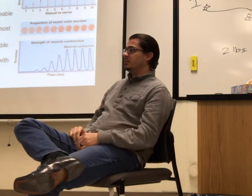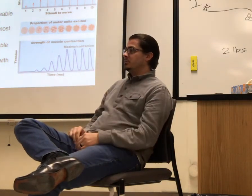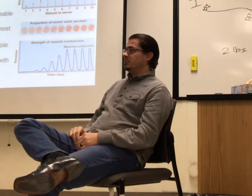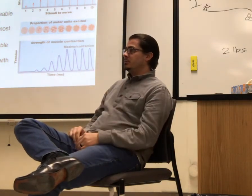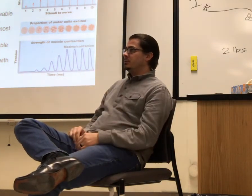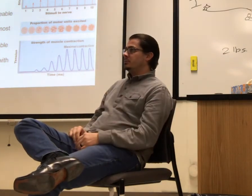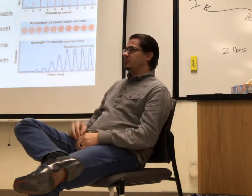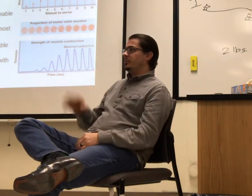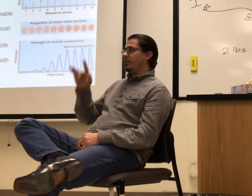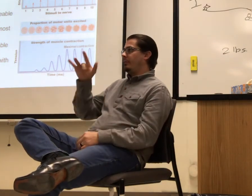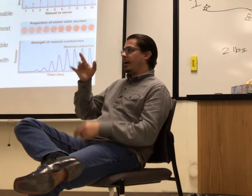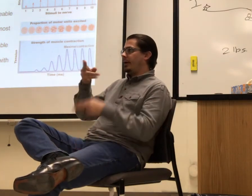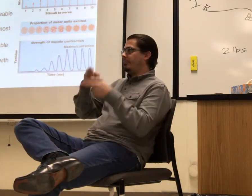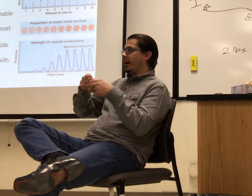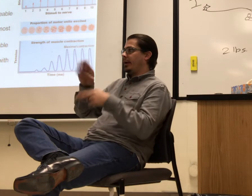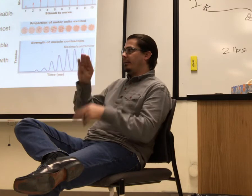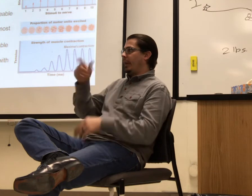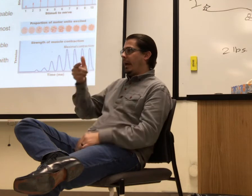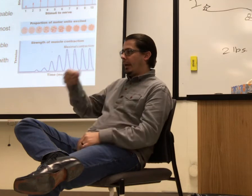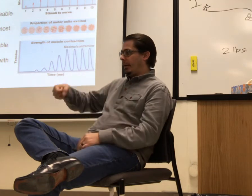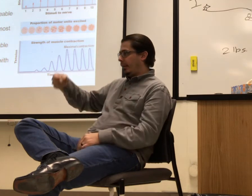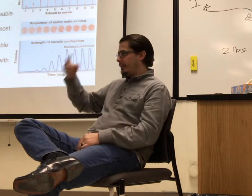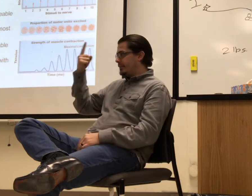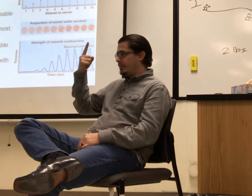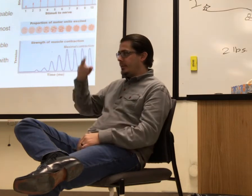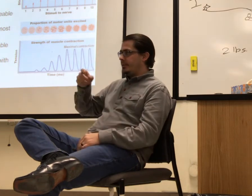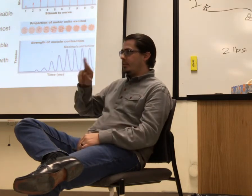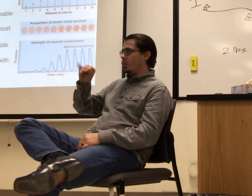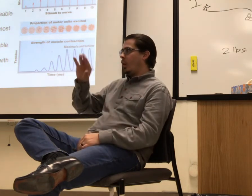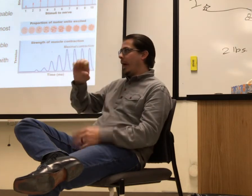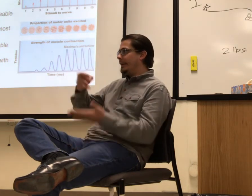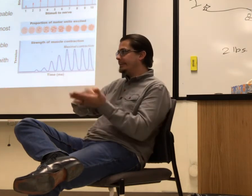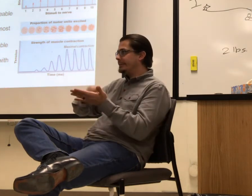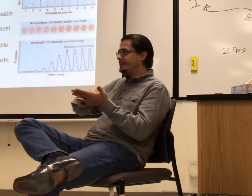25 pound bag of something, okay, whatever it is, a bag of rice or